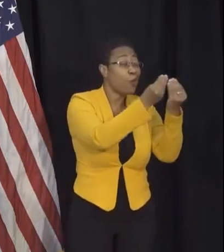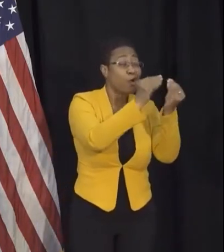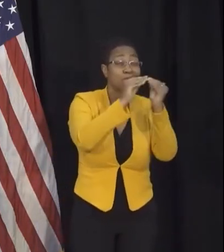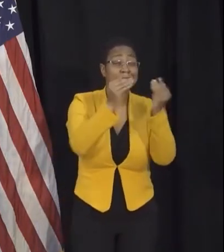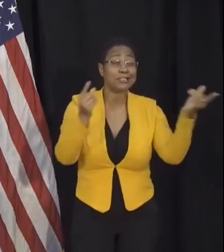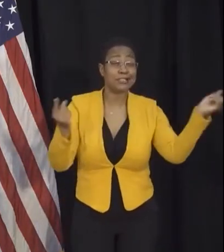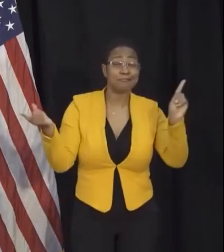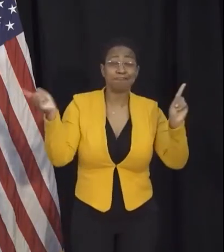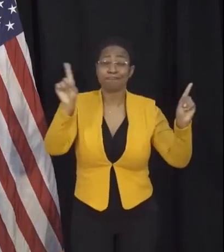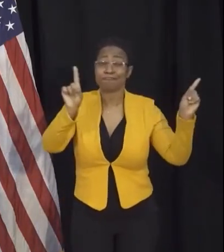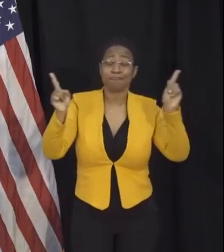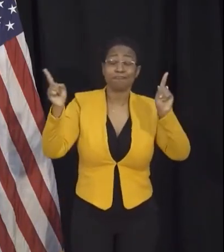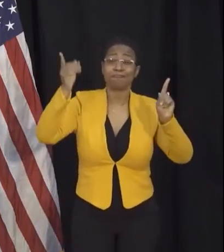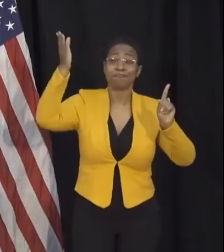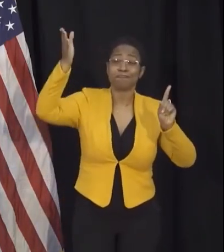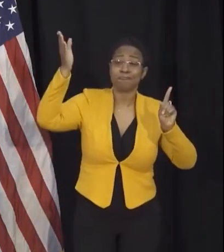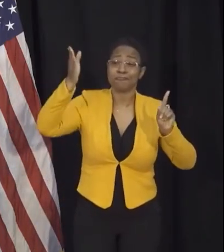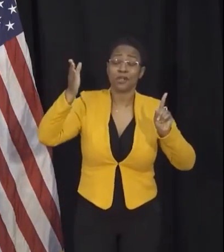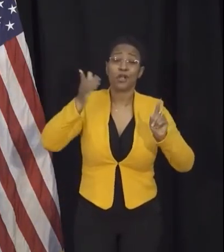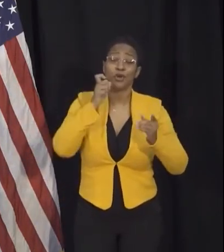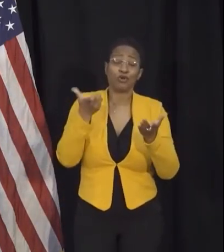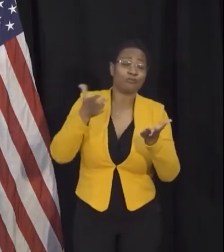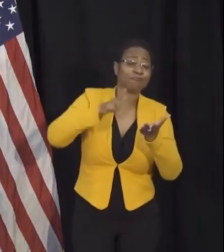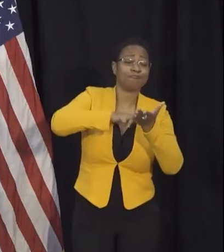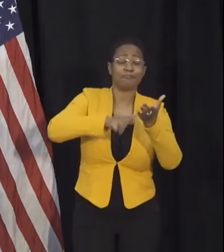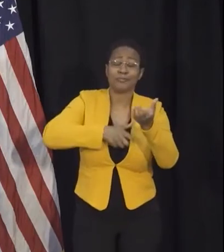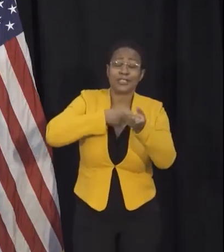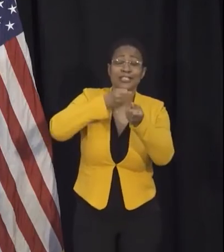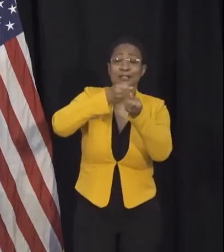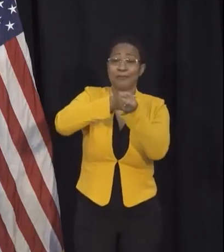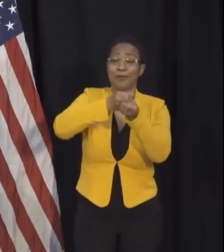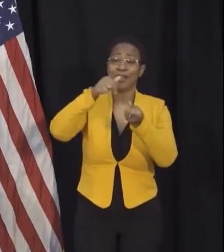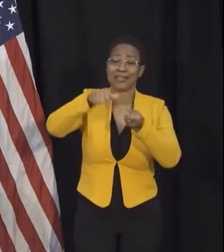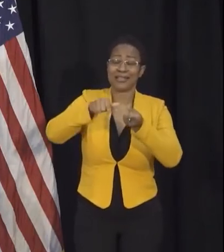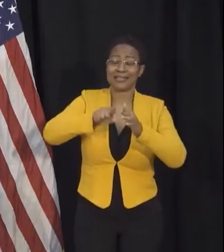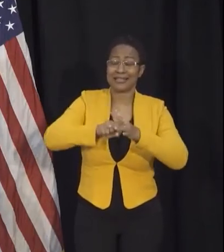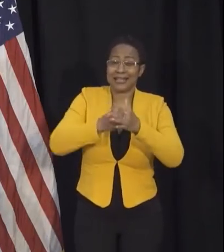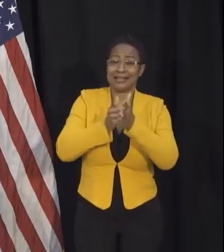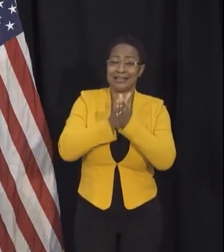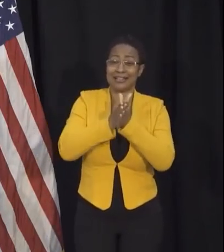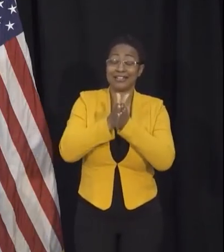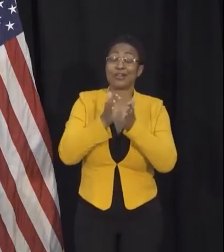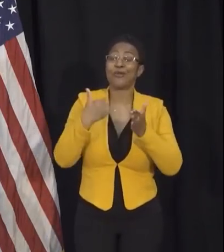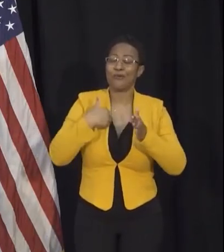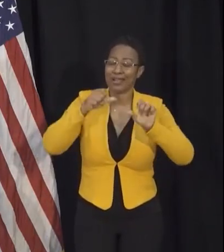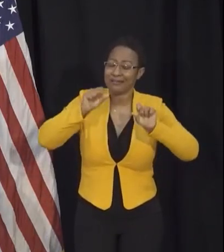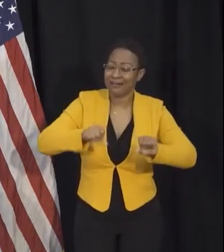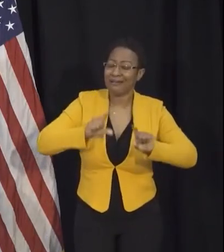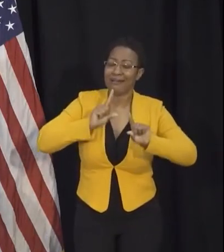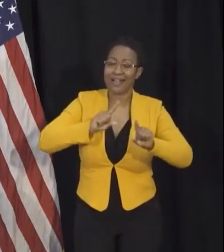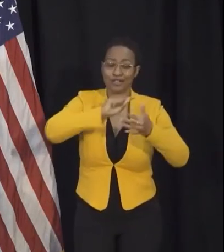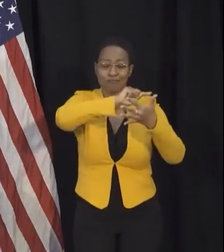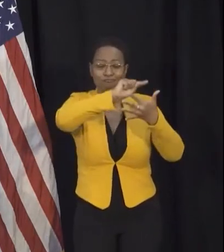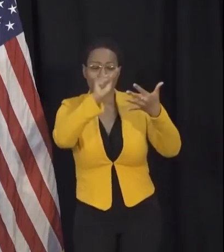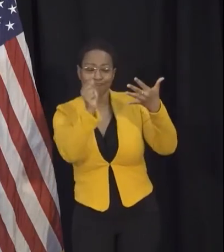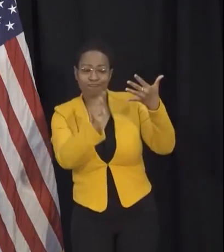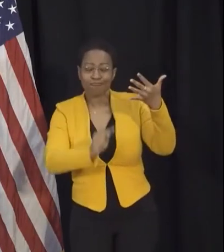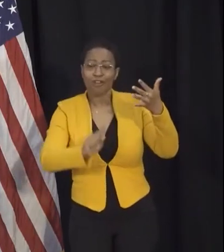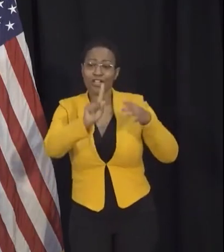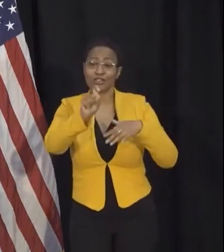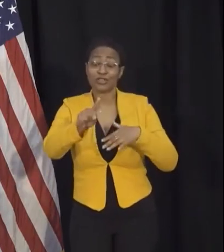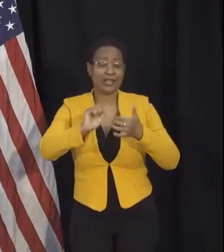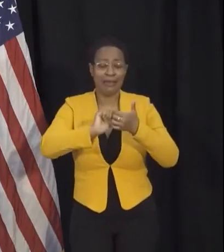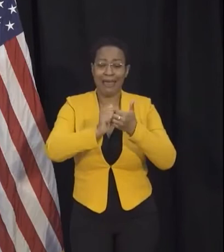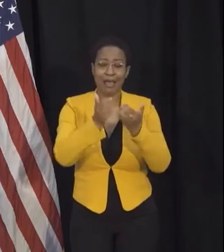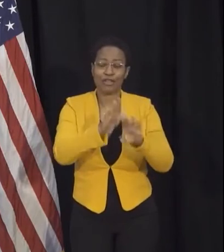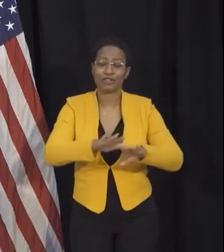hearing from today and those who have also signed on to this initiative, we're going to be able to answer that question, and how are the